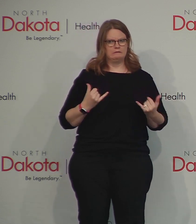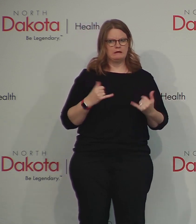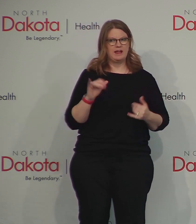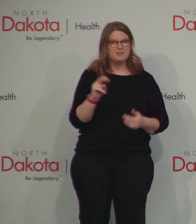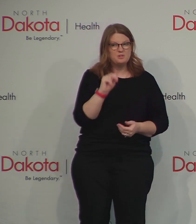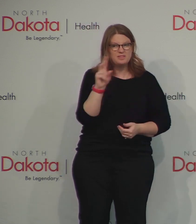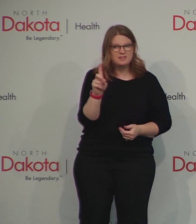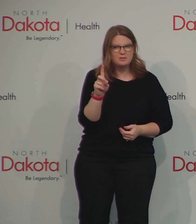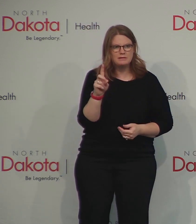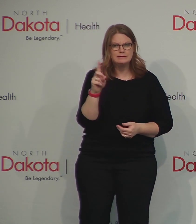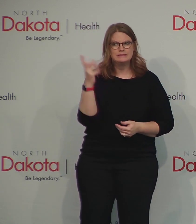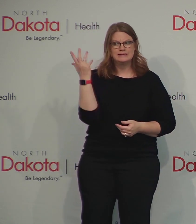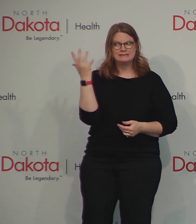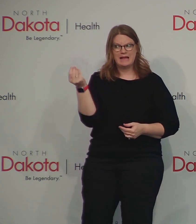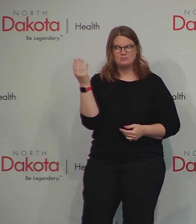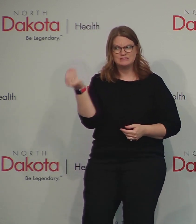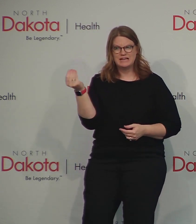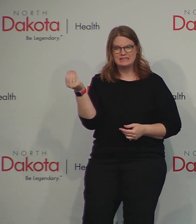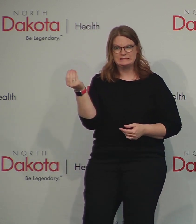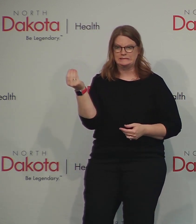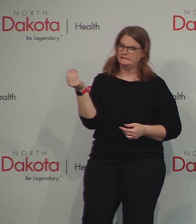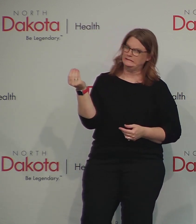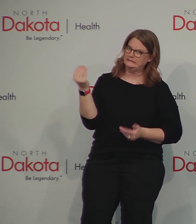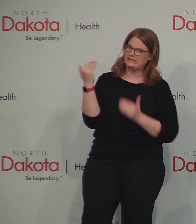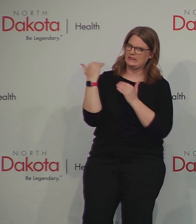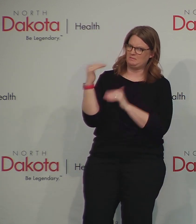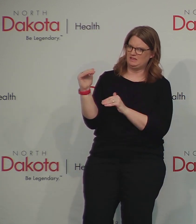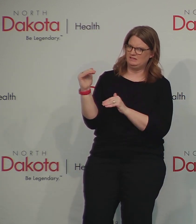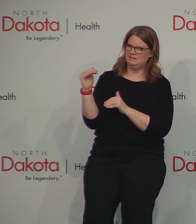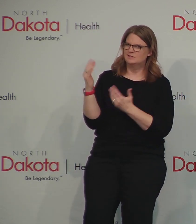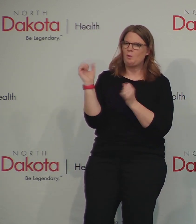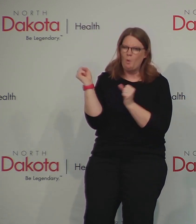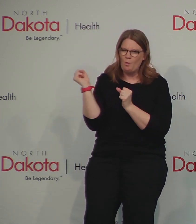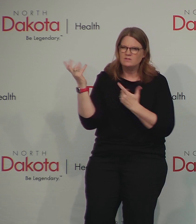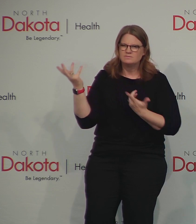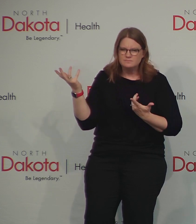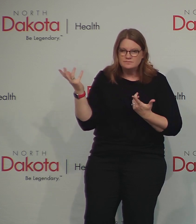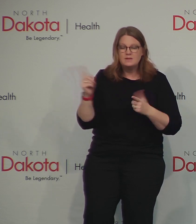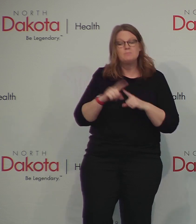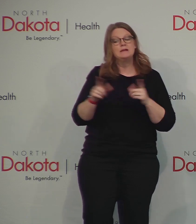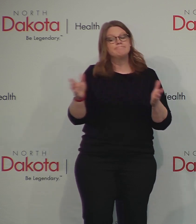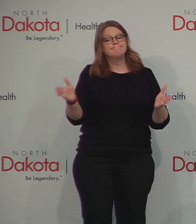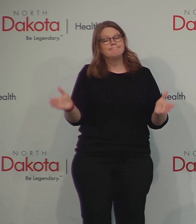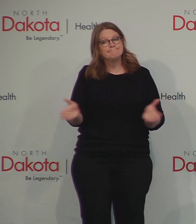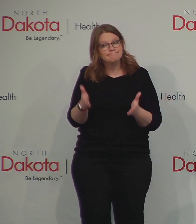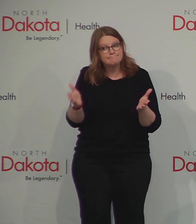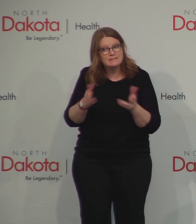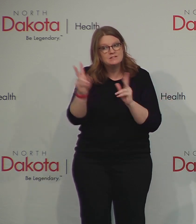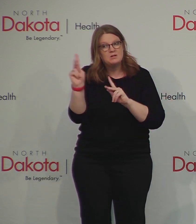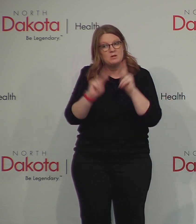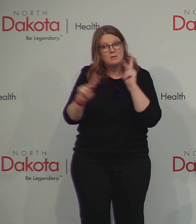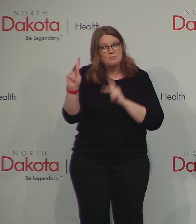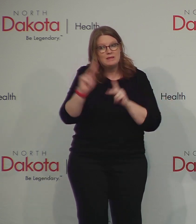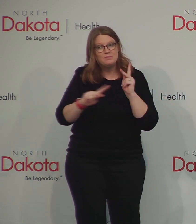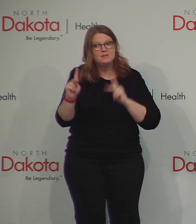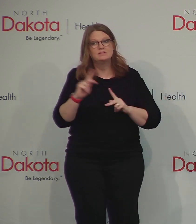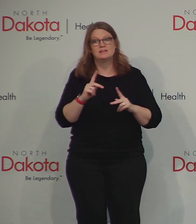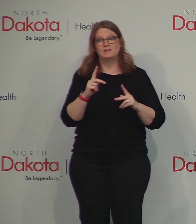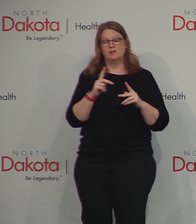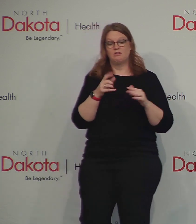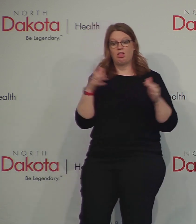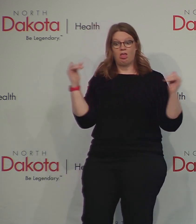of our outdoor activities are perhaps more limited, but still encourage people to think about avoiding places with poor